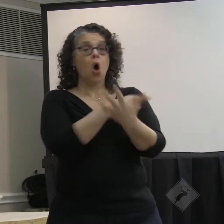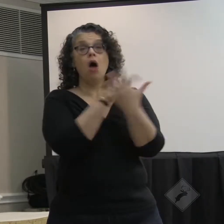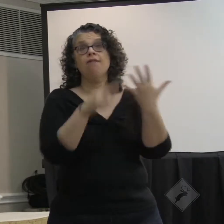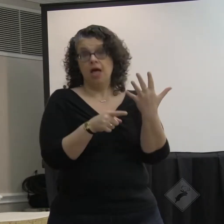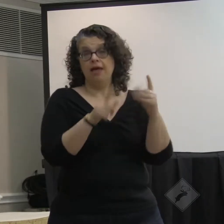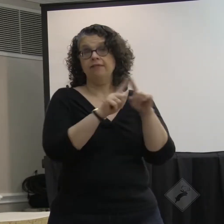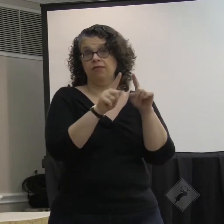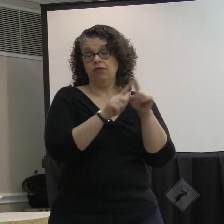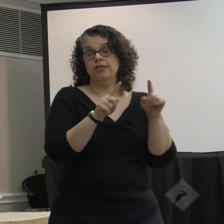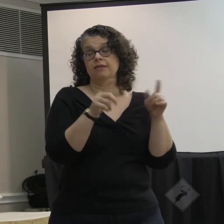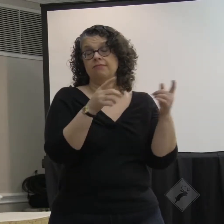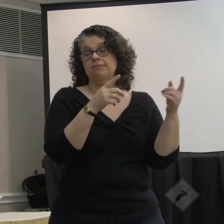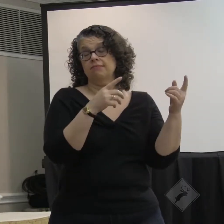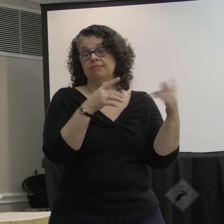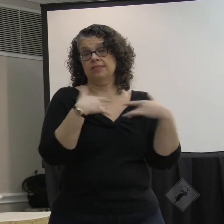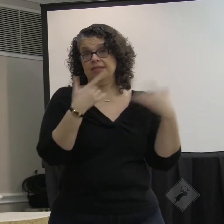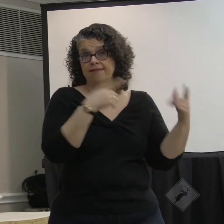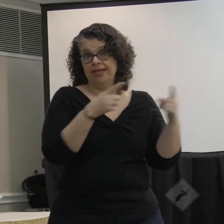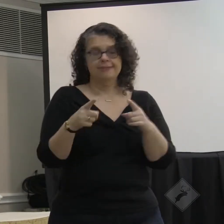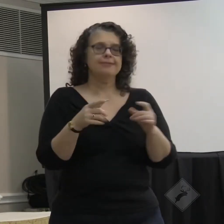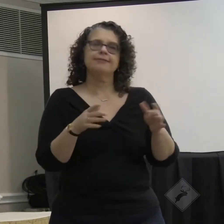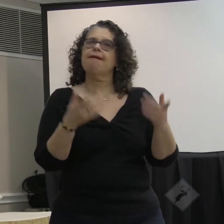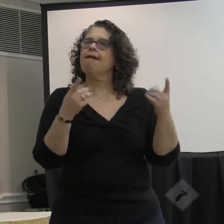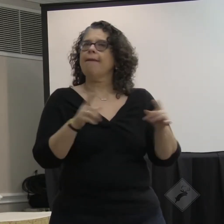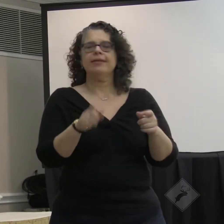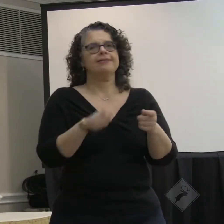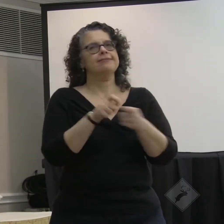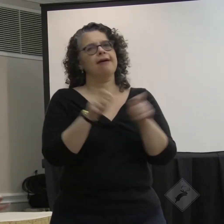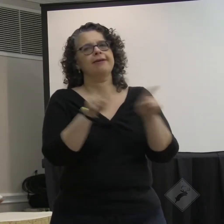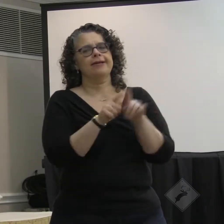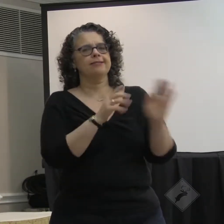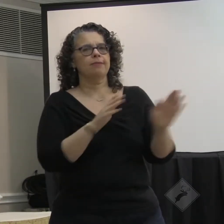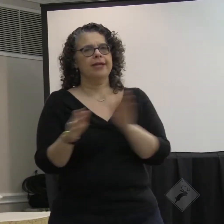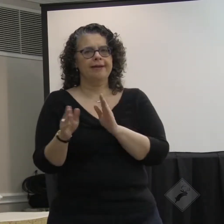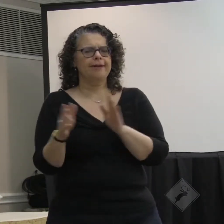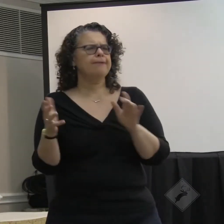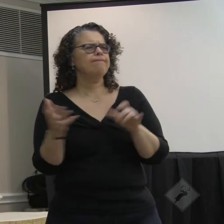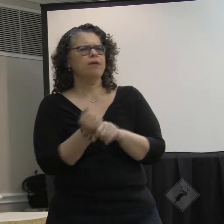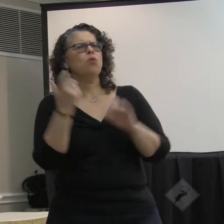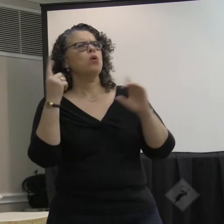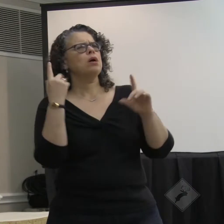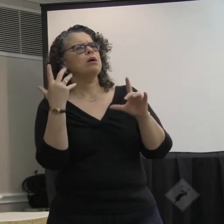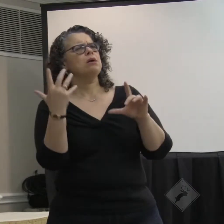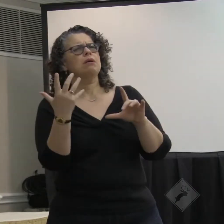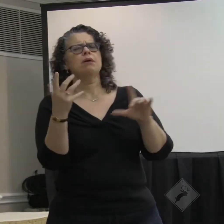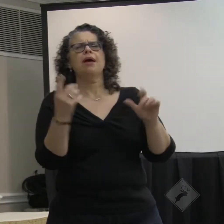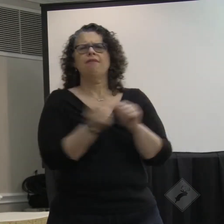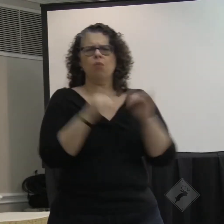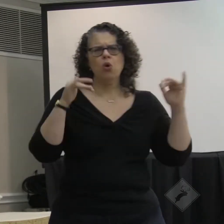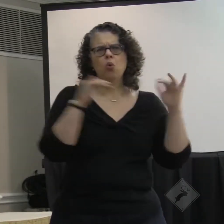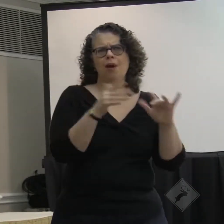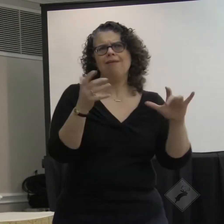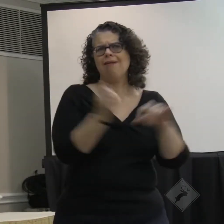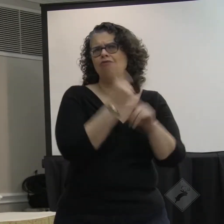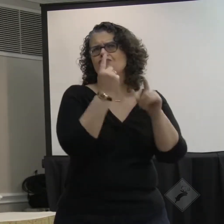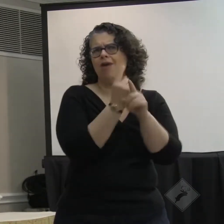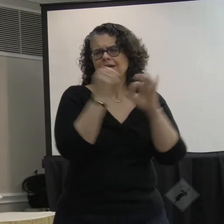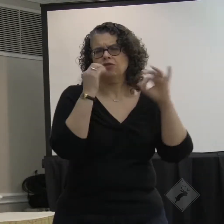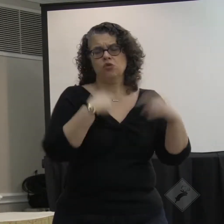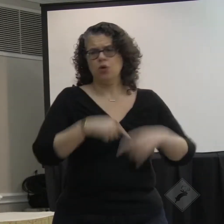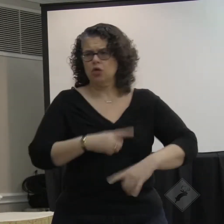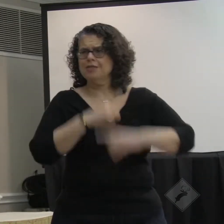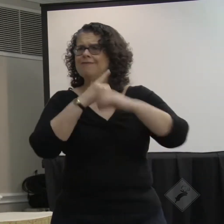them, went off exactly as planned. Everybody got the education that they needed because we were able to defend what we were